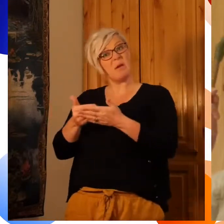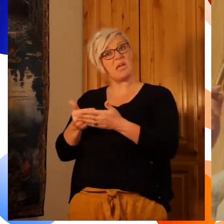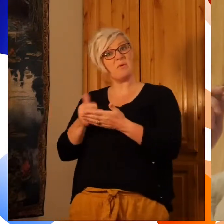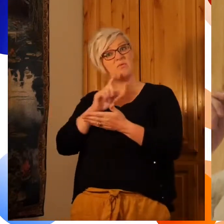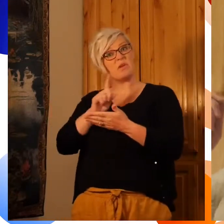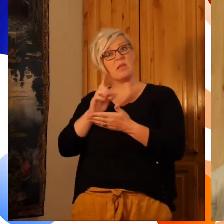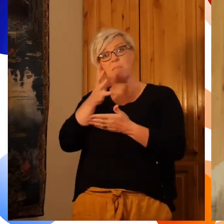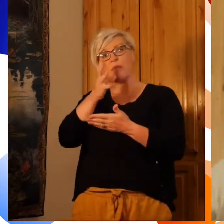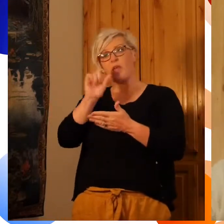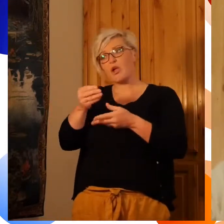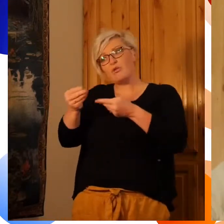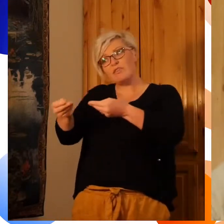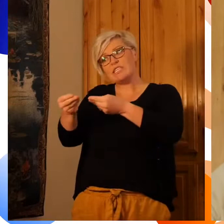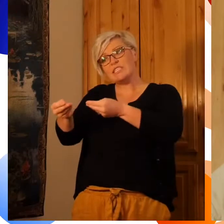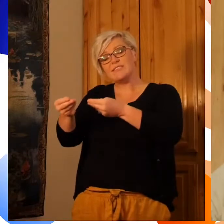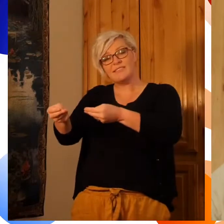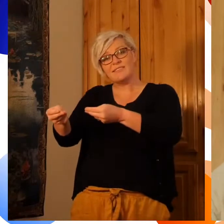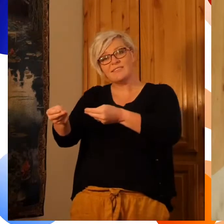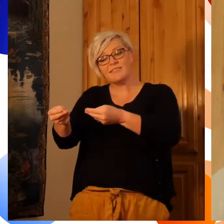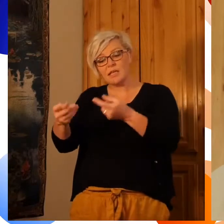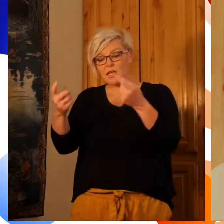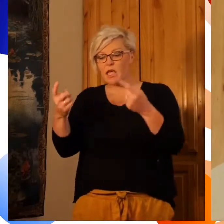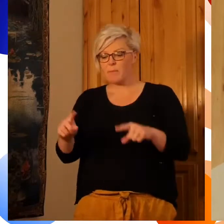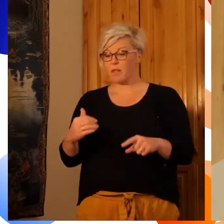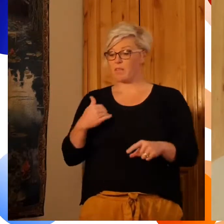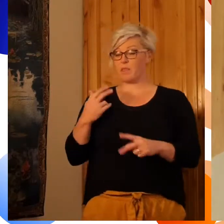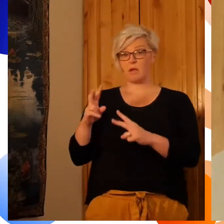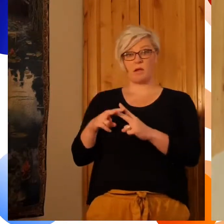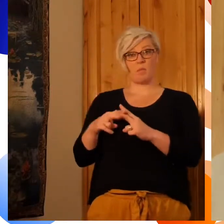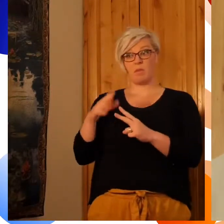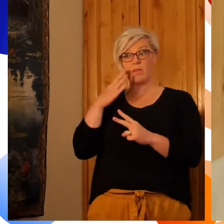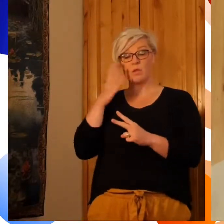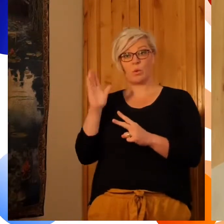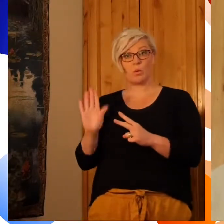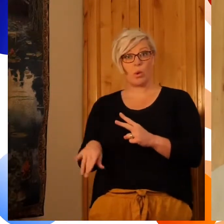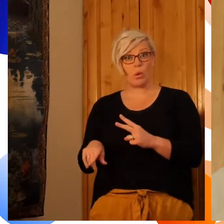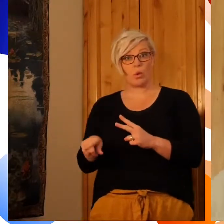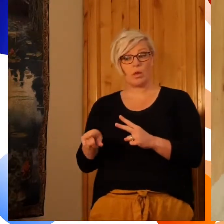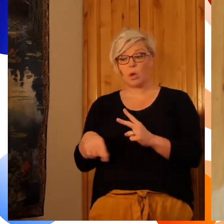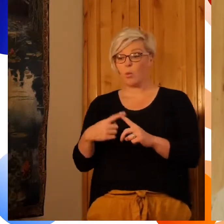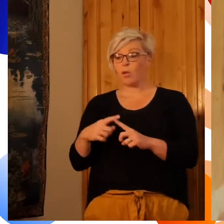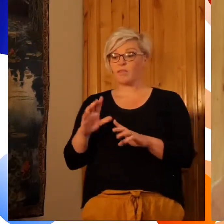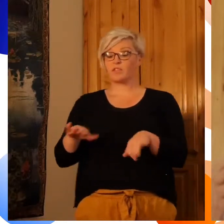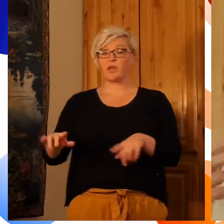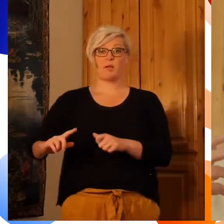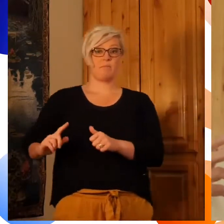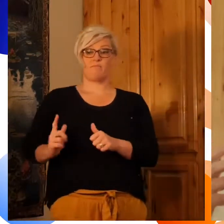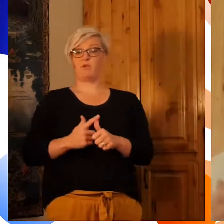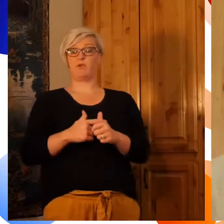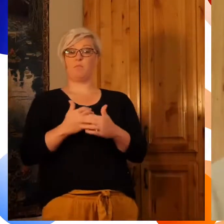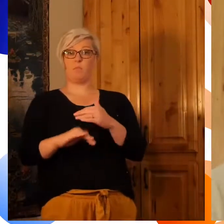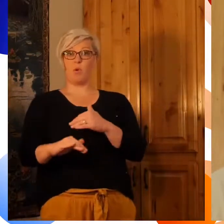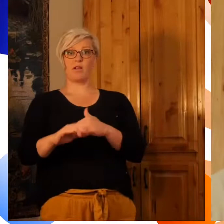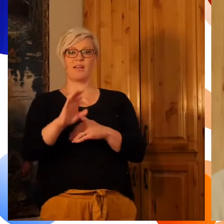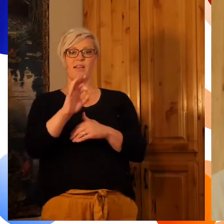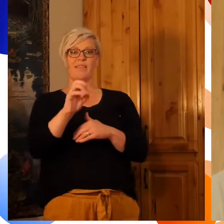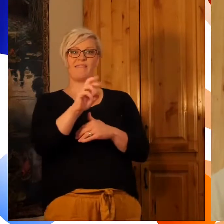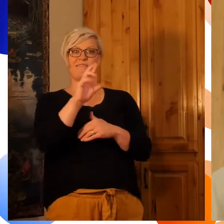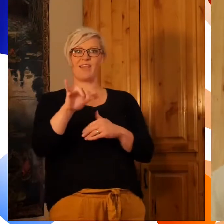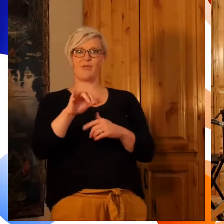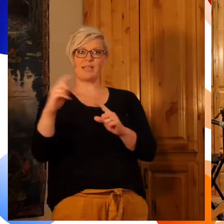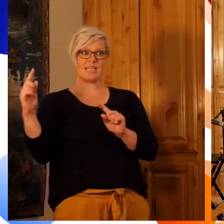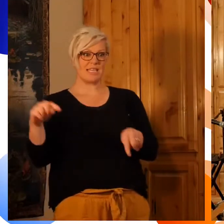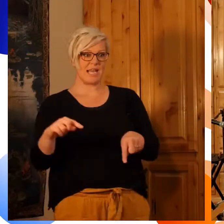Well, what the young couple didn't know was that when the child was first born, the fairies had come and taken the real child